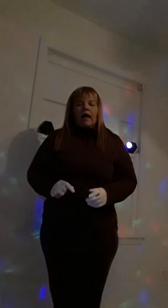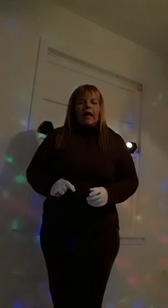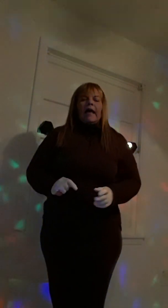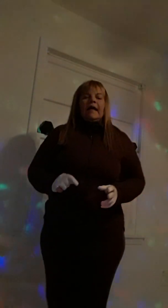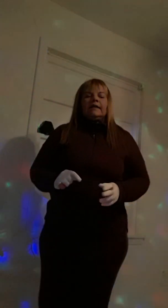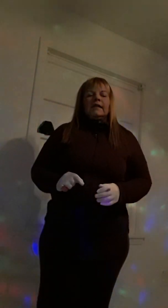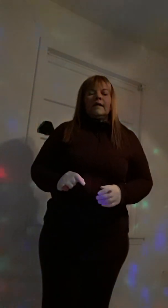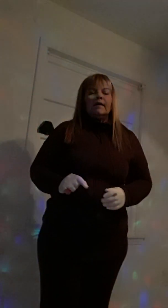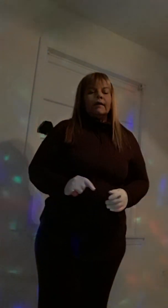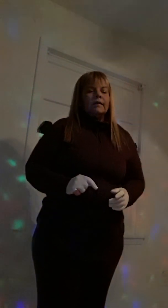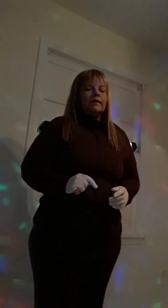And